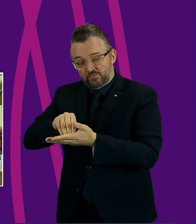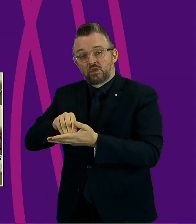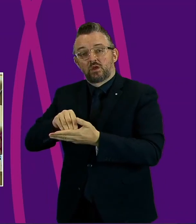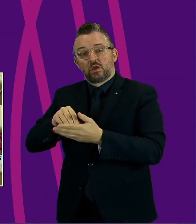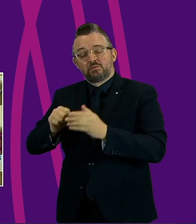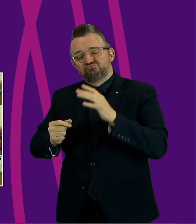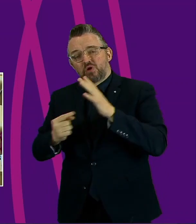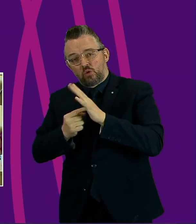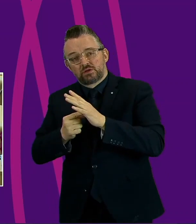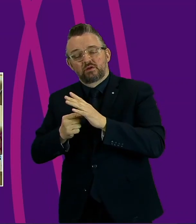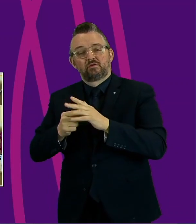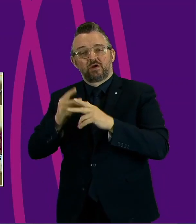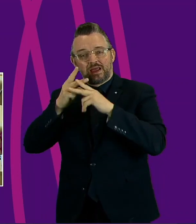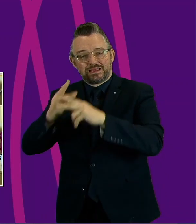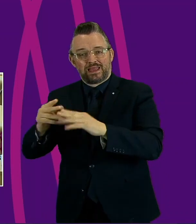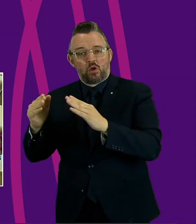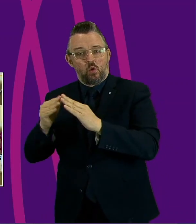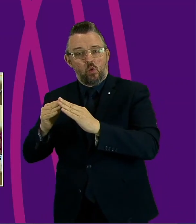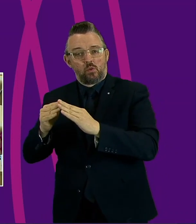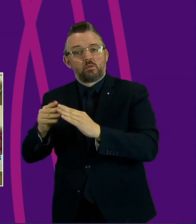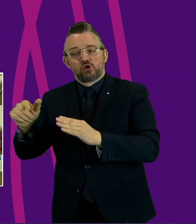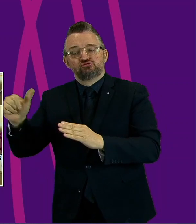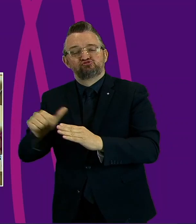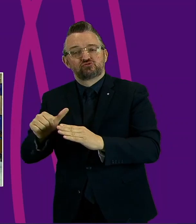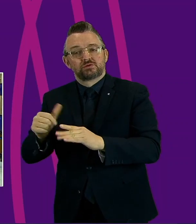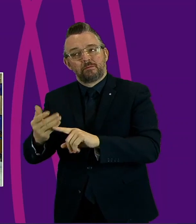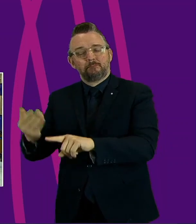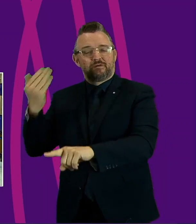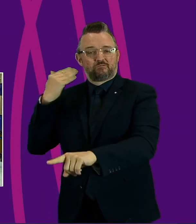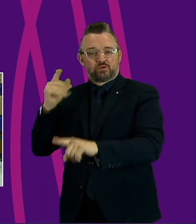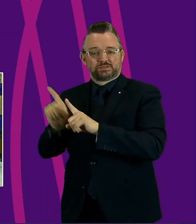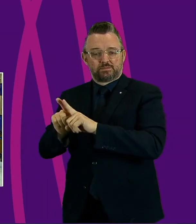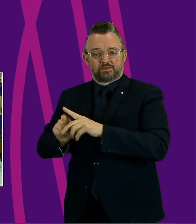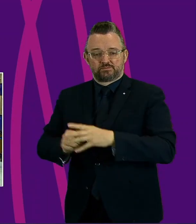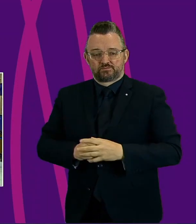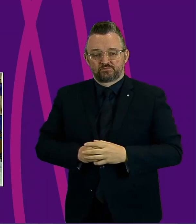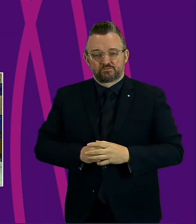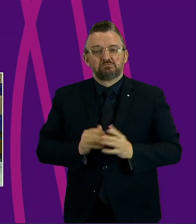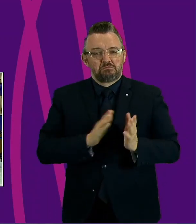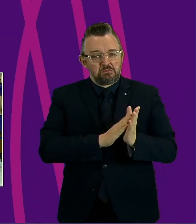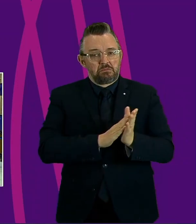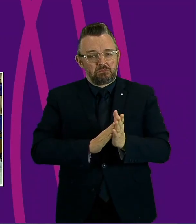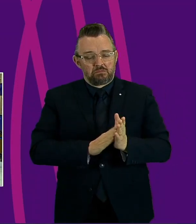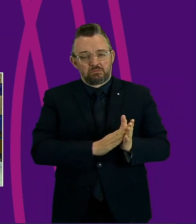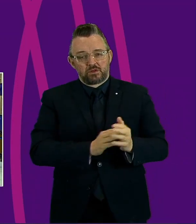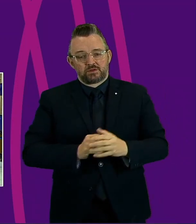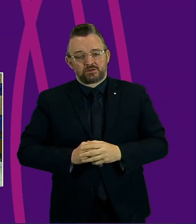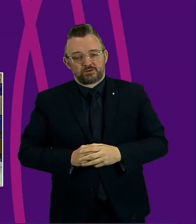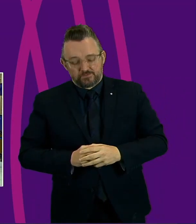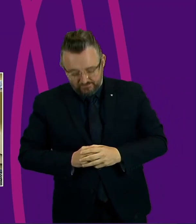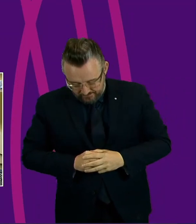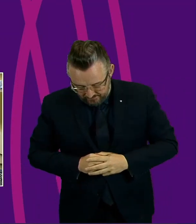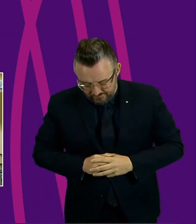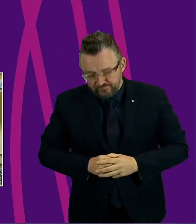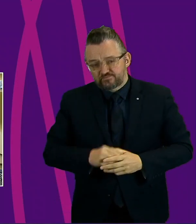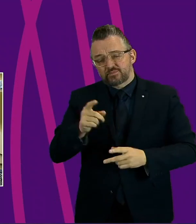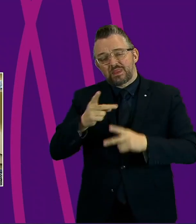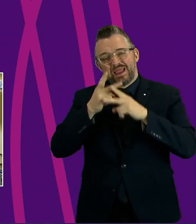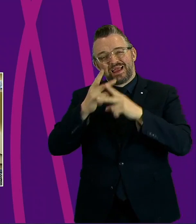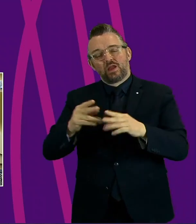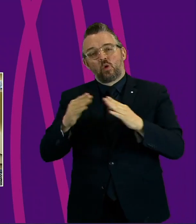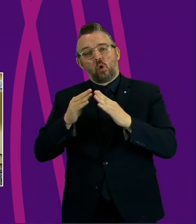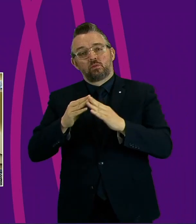the priority it should always have had? First Minister. The well-being of care home residents has